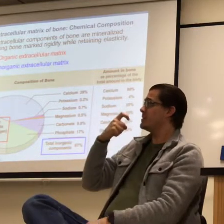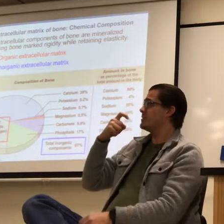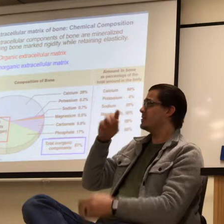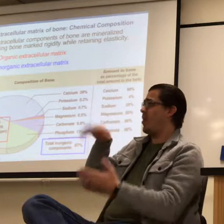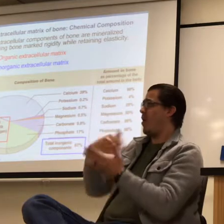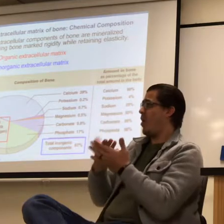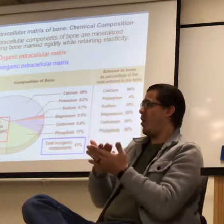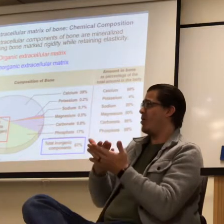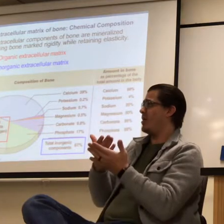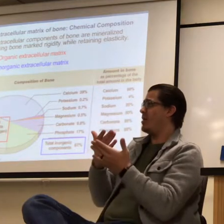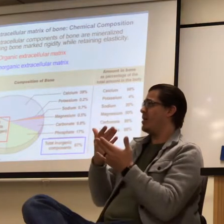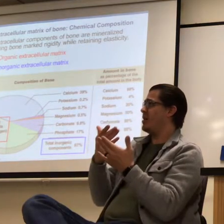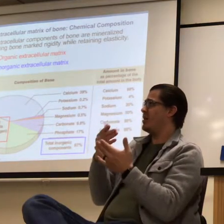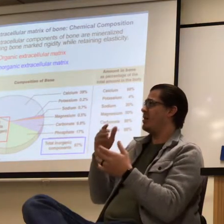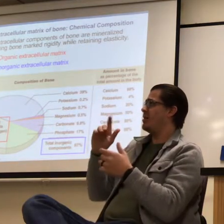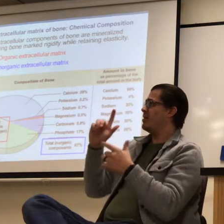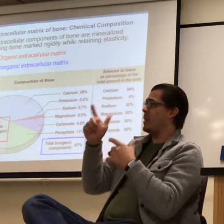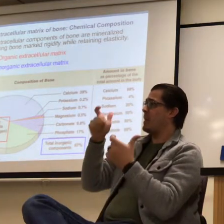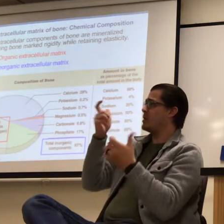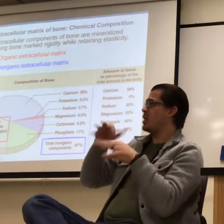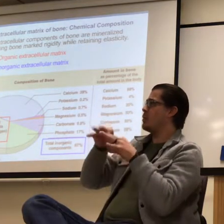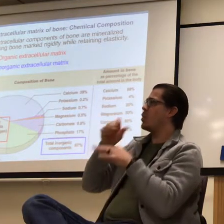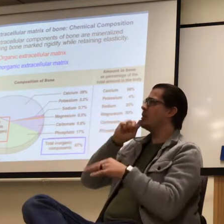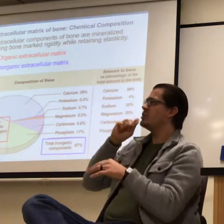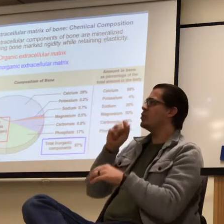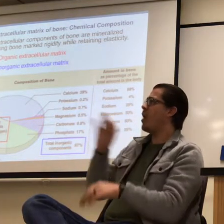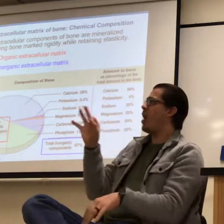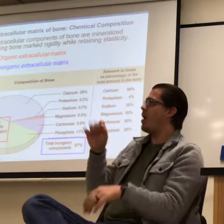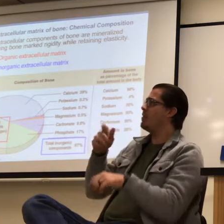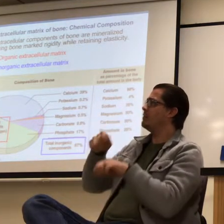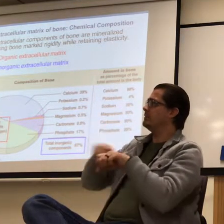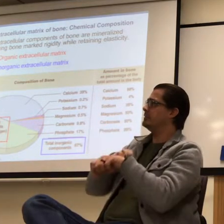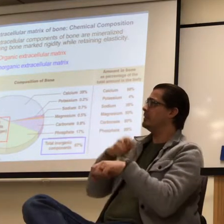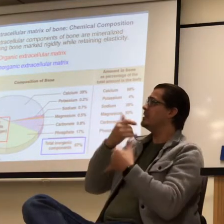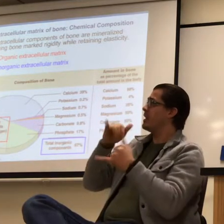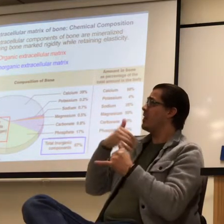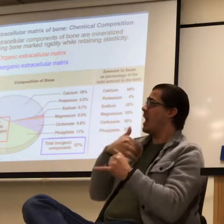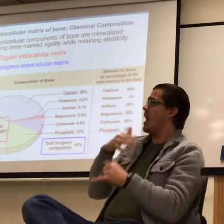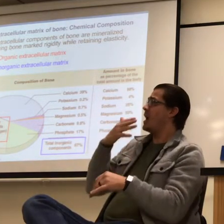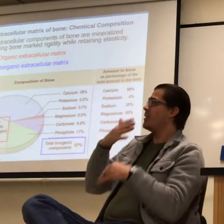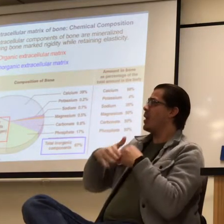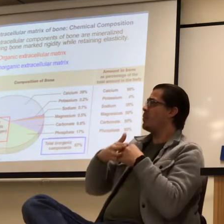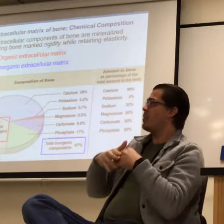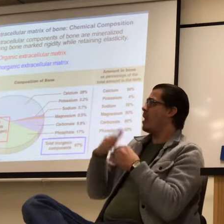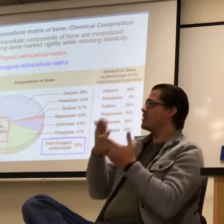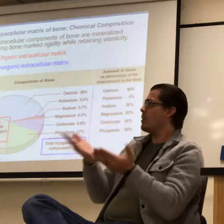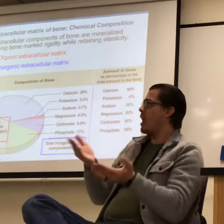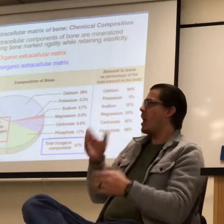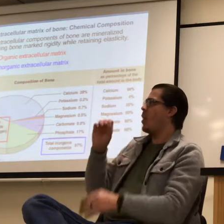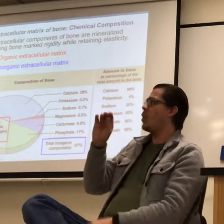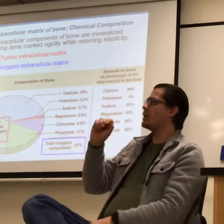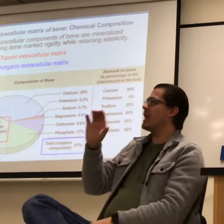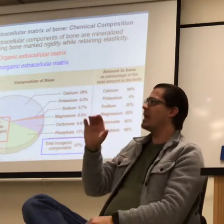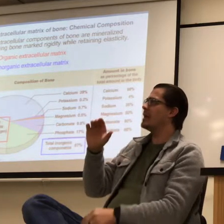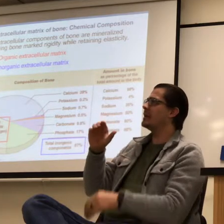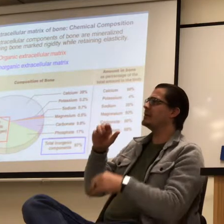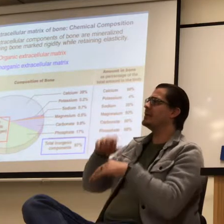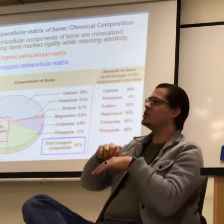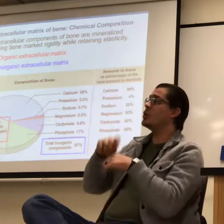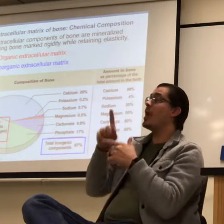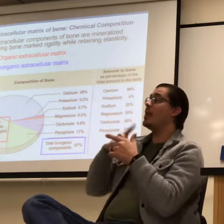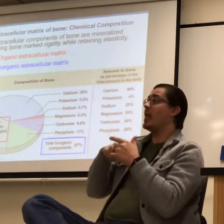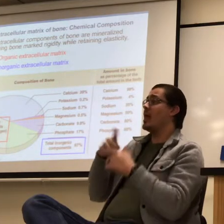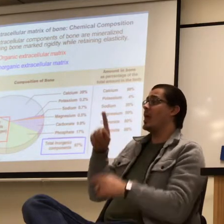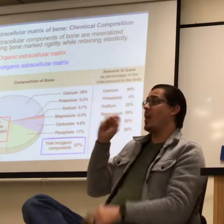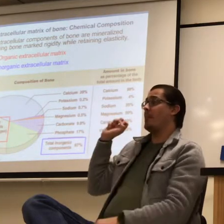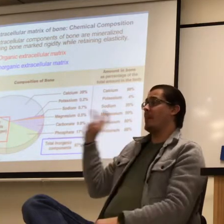the major tissue off of it, but it was still red with blood supply and organic tissue. Then she took me back where